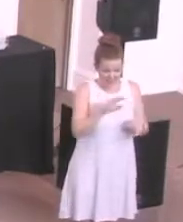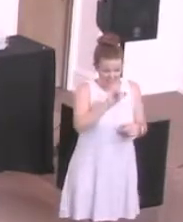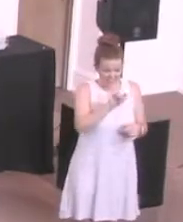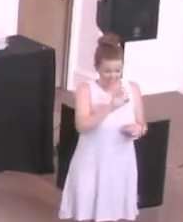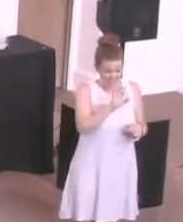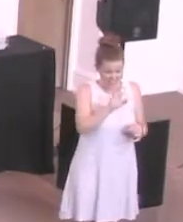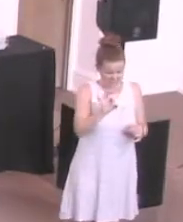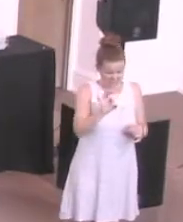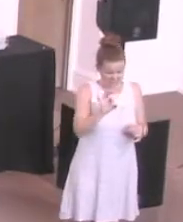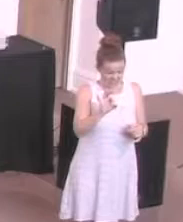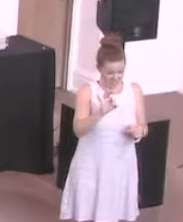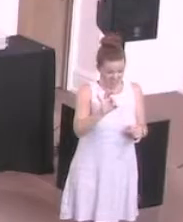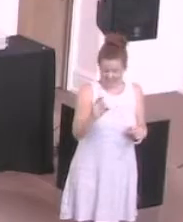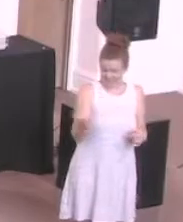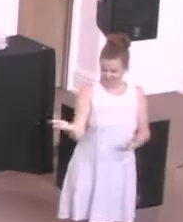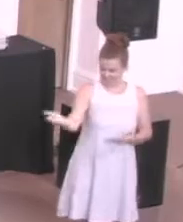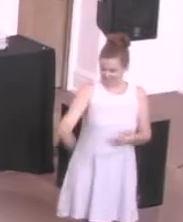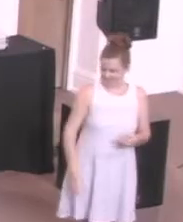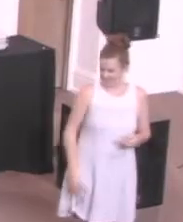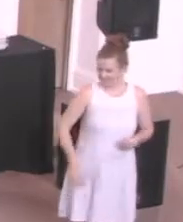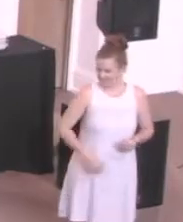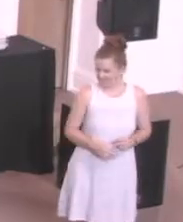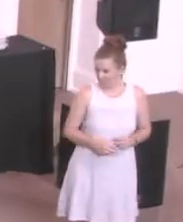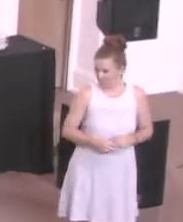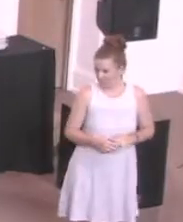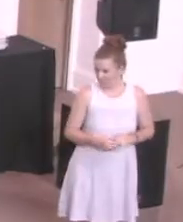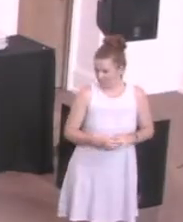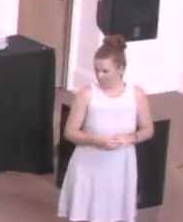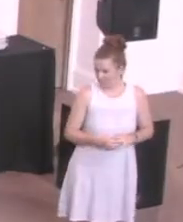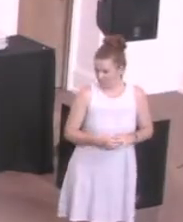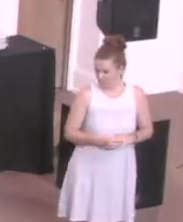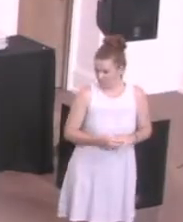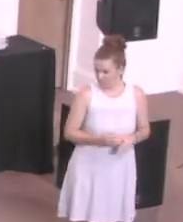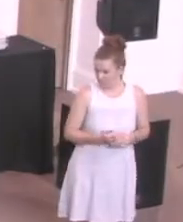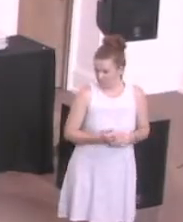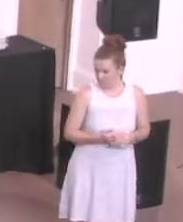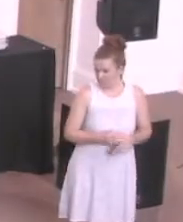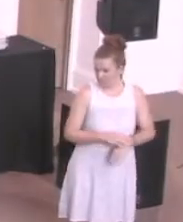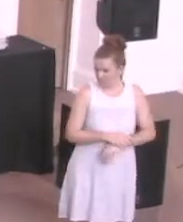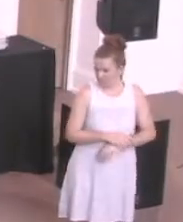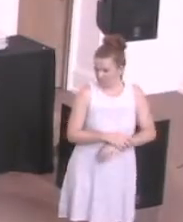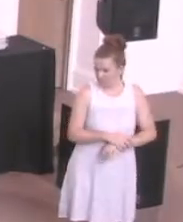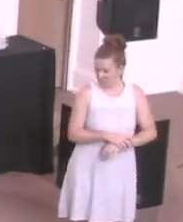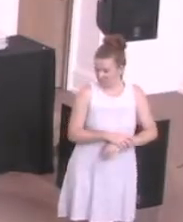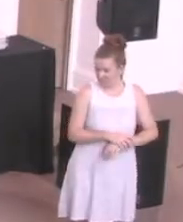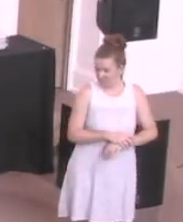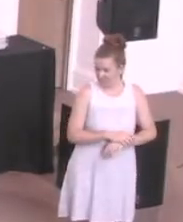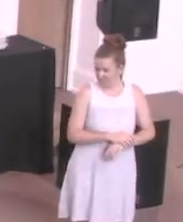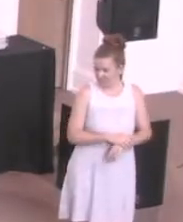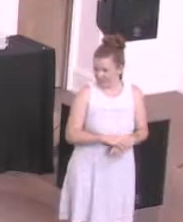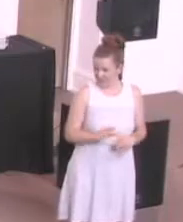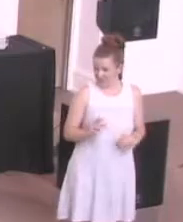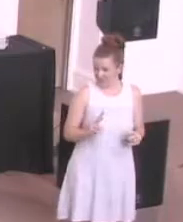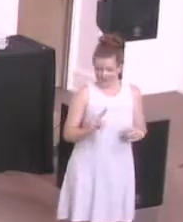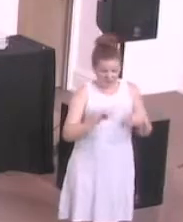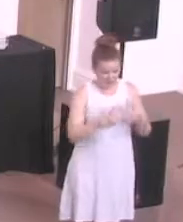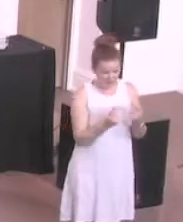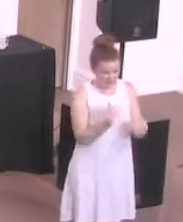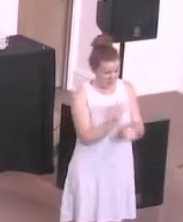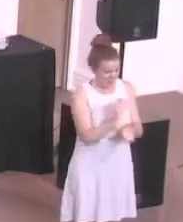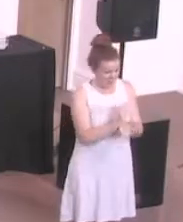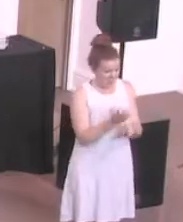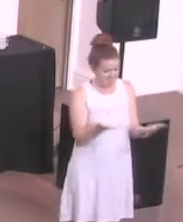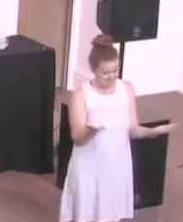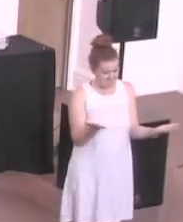from Jumpstart 3 and his family. Awesome. Woo-hoo. All right. How you guys doing